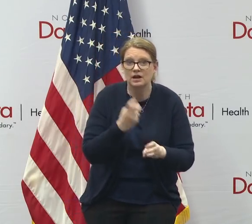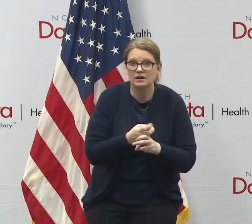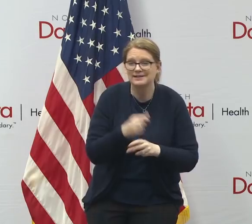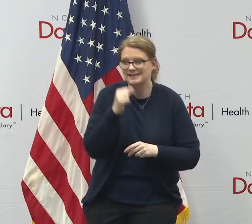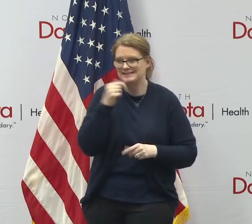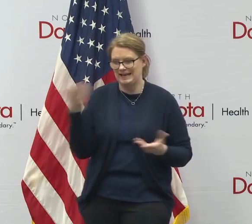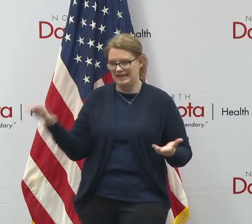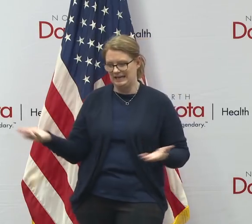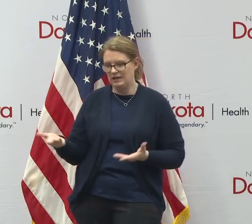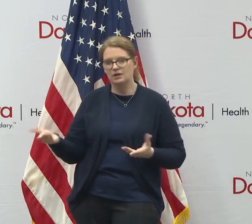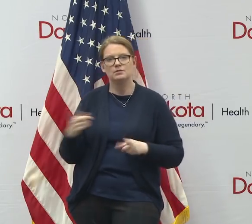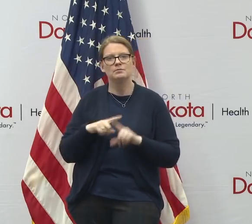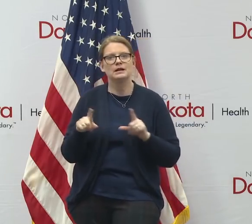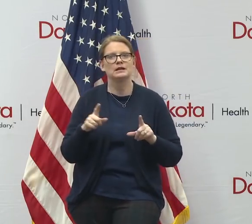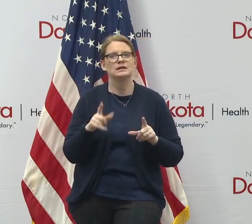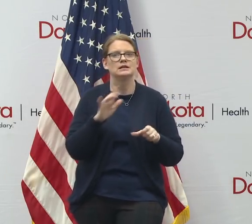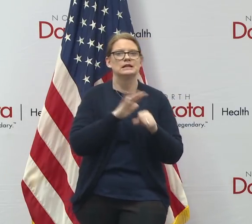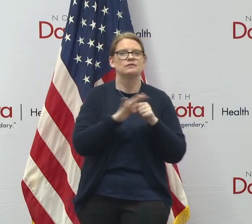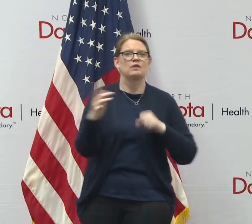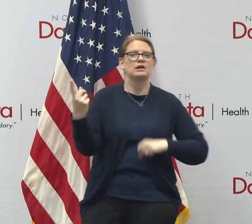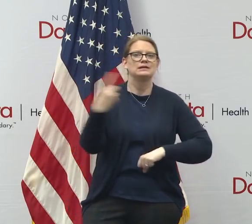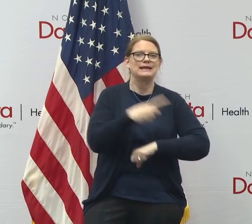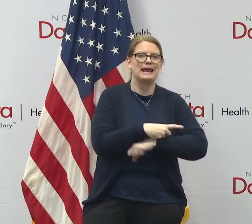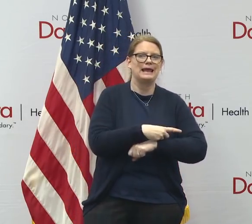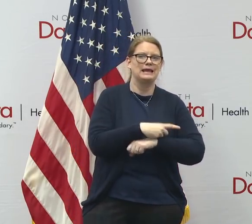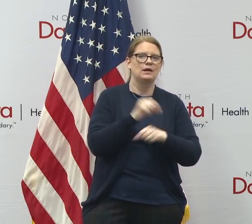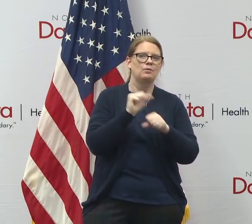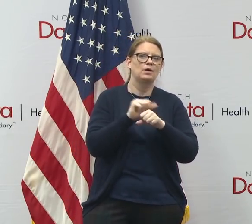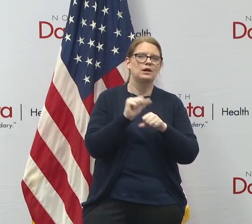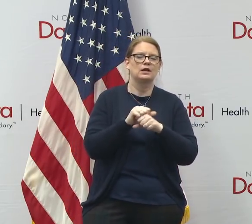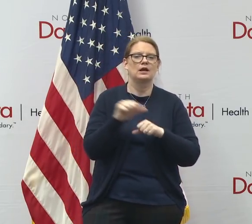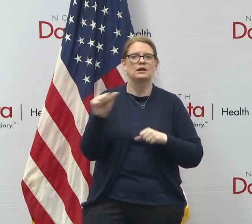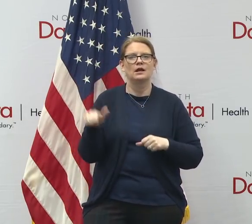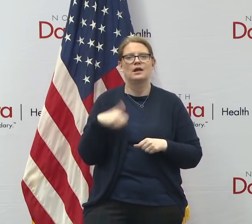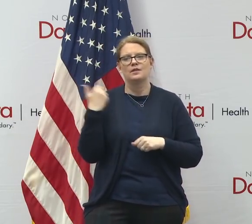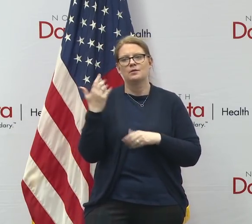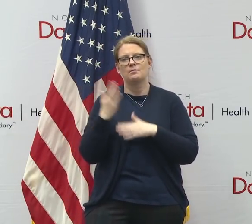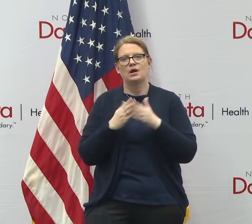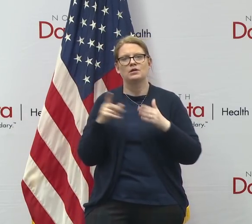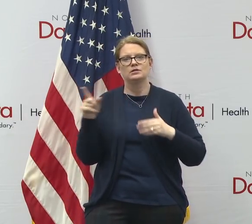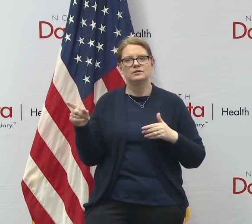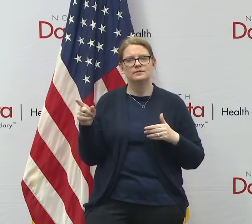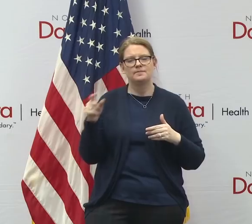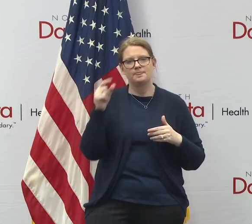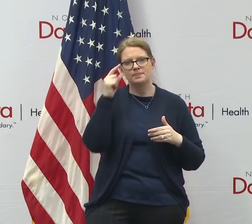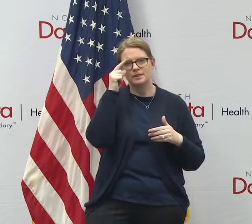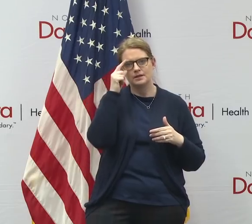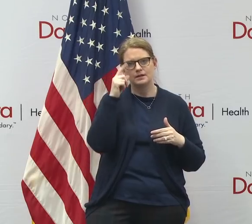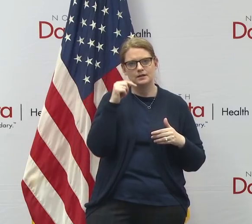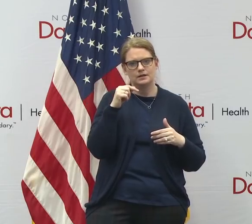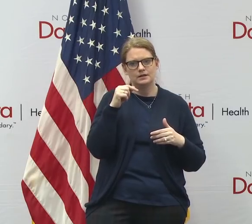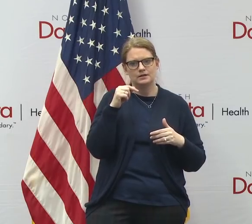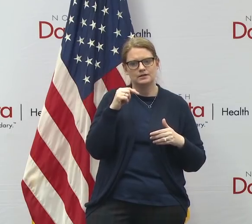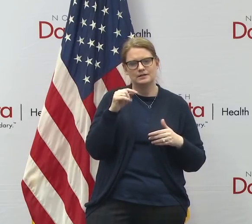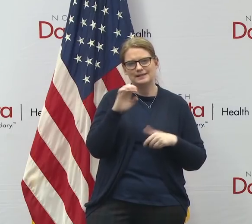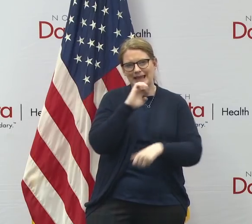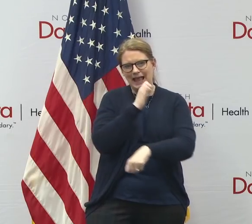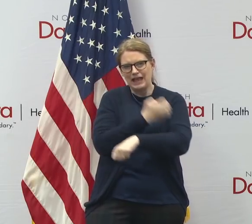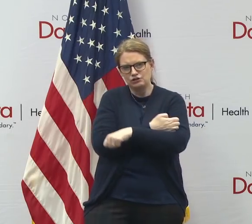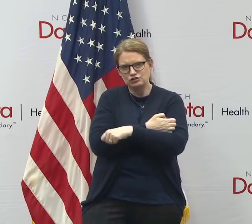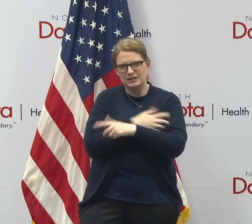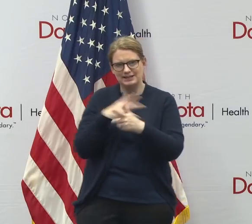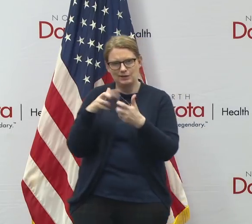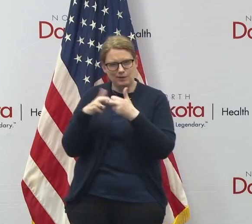press conference today, but he's been spending the entire day working on another thing which is facing our state, which is the energy